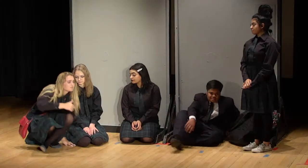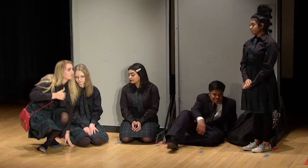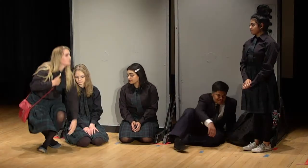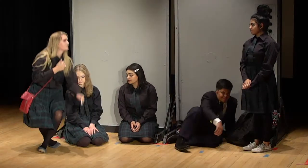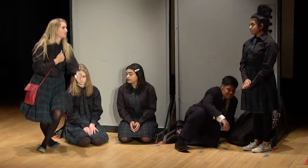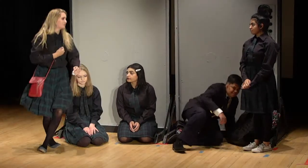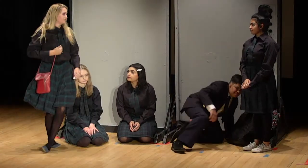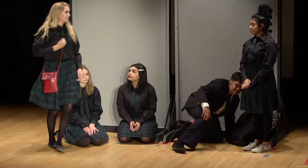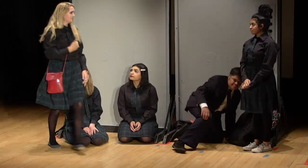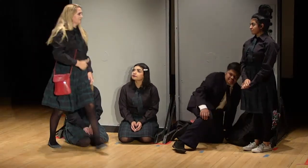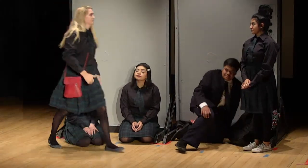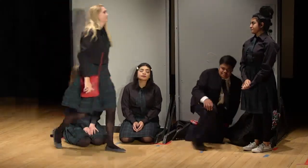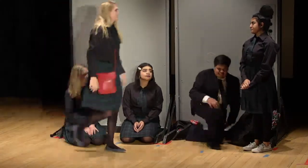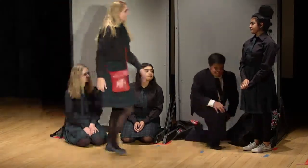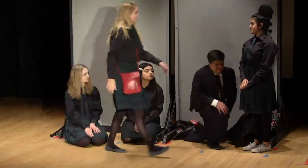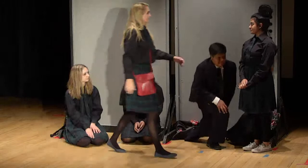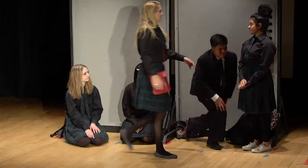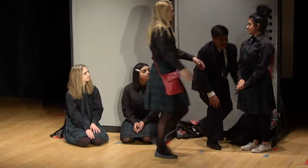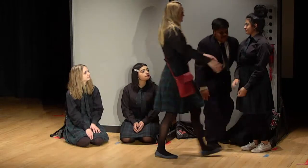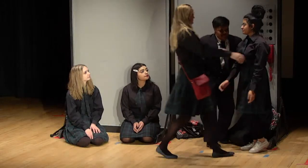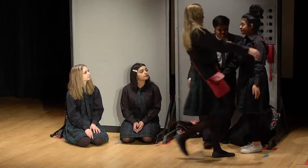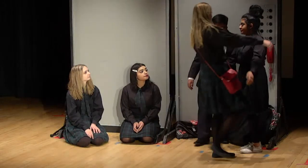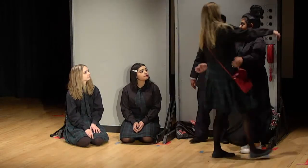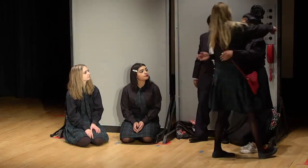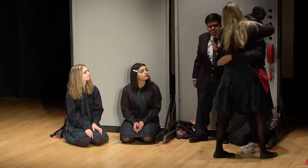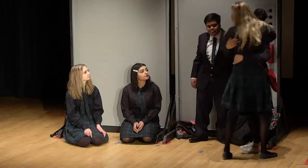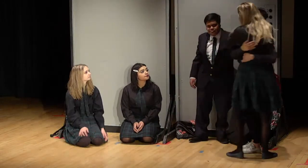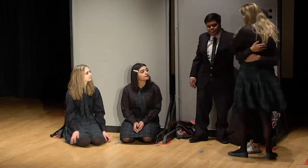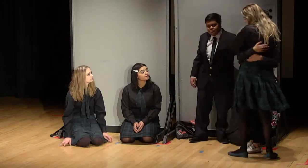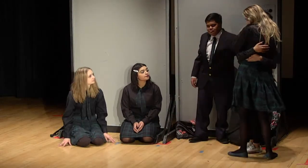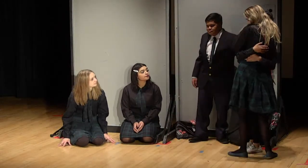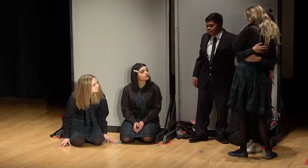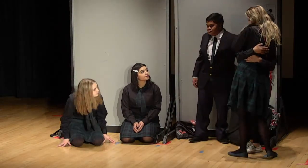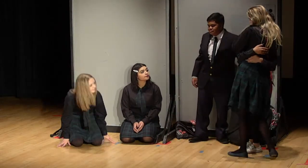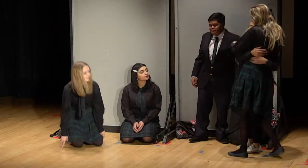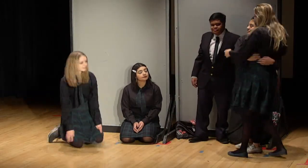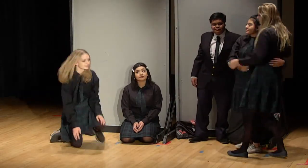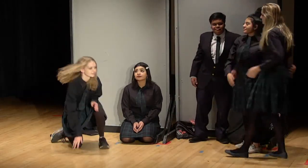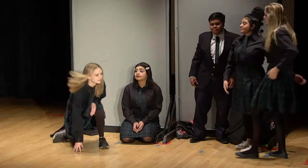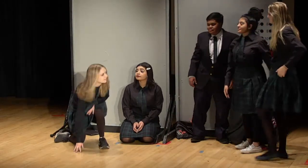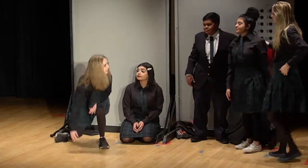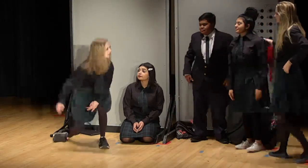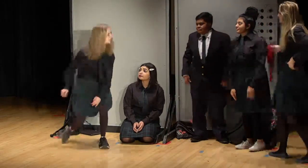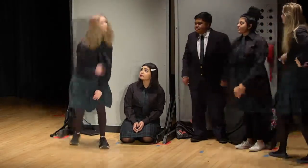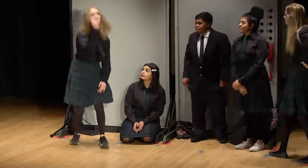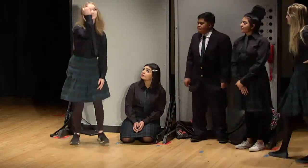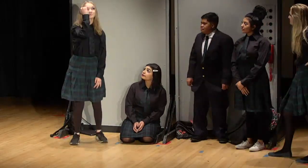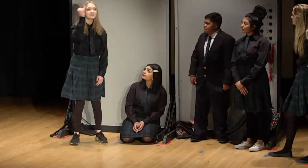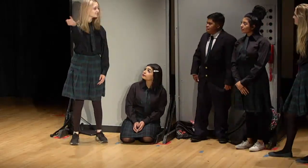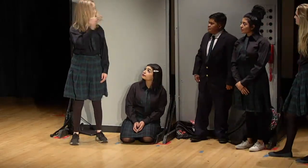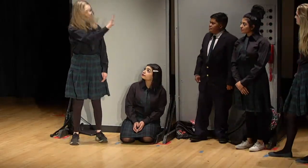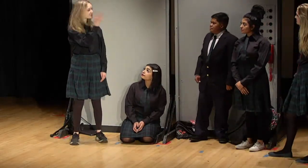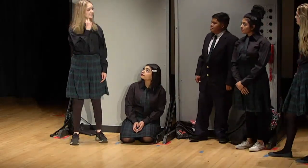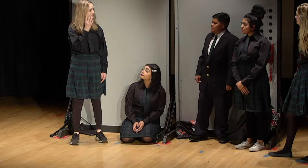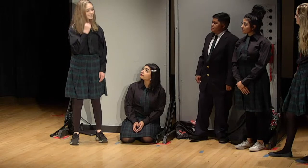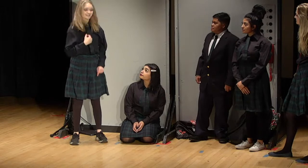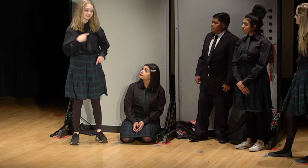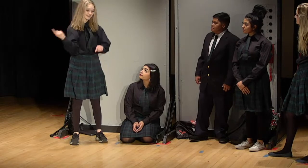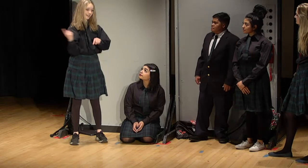Claire stands up. Oh, Melanie, I'm so sorry. I had no idea what you're going through. Claire hugs Melanie. I just can't imagine